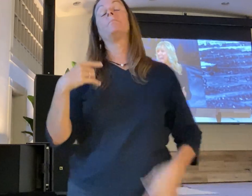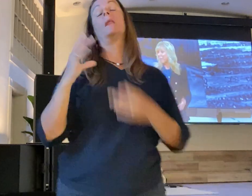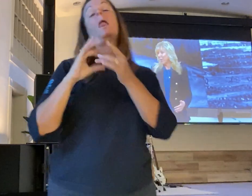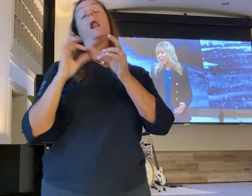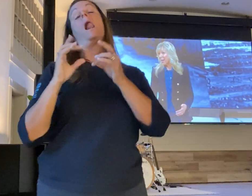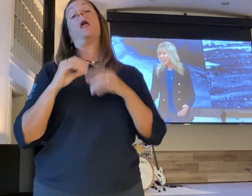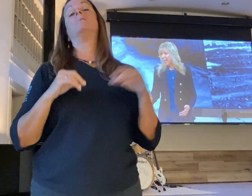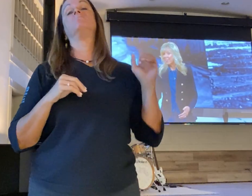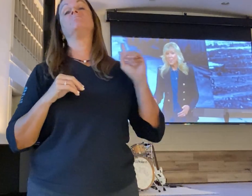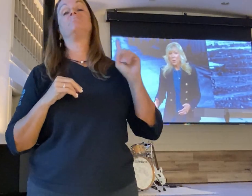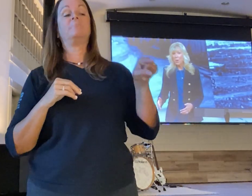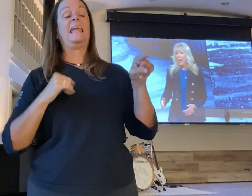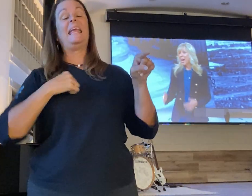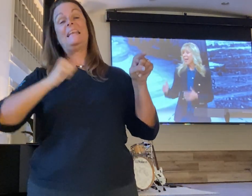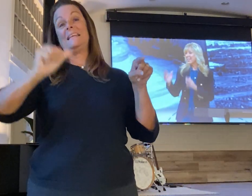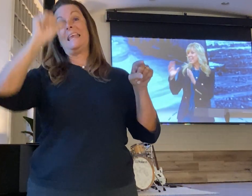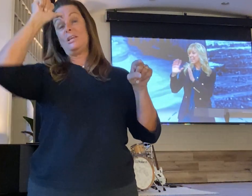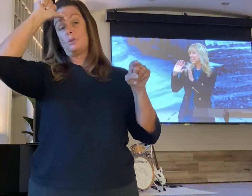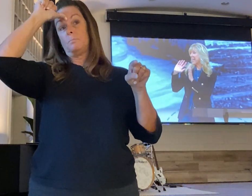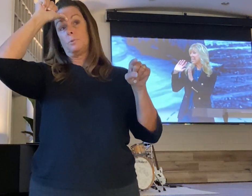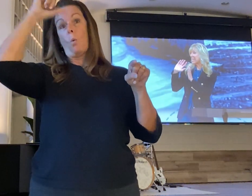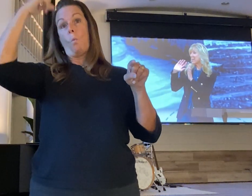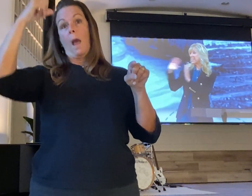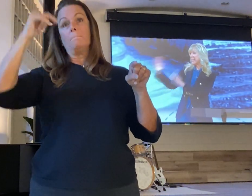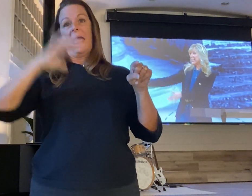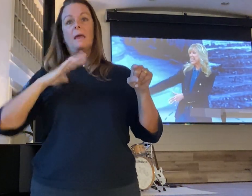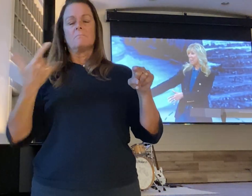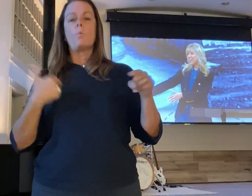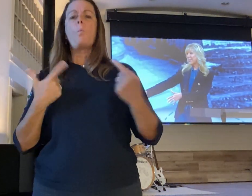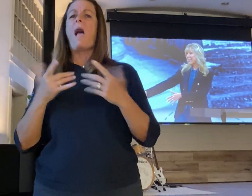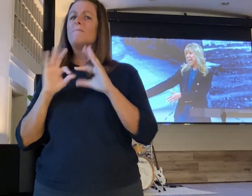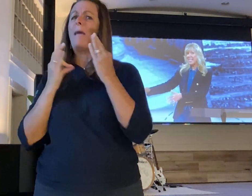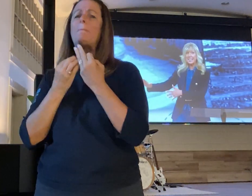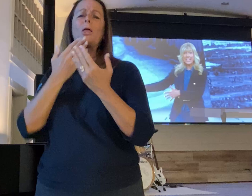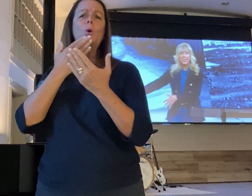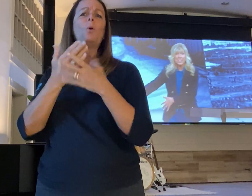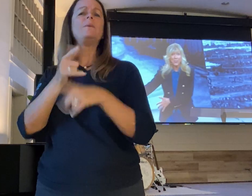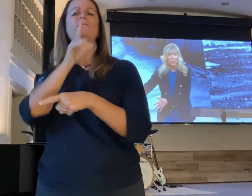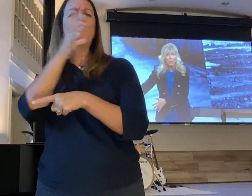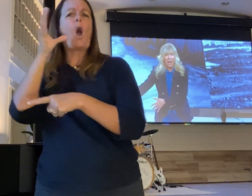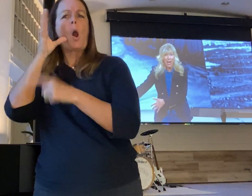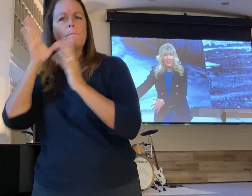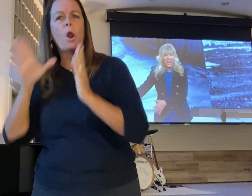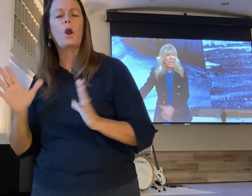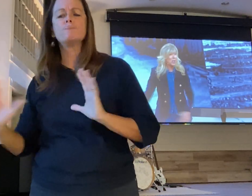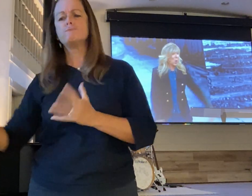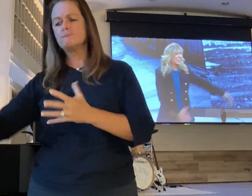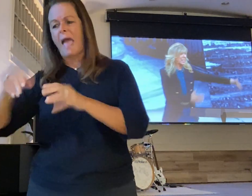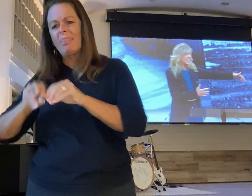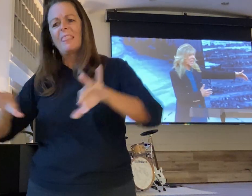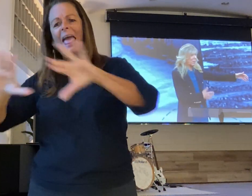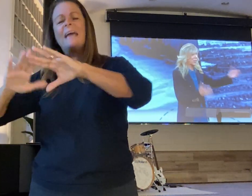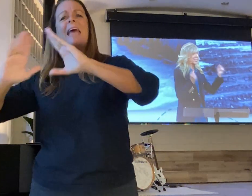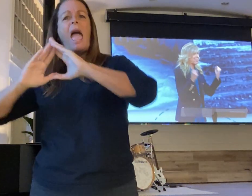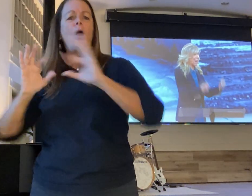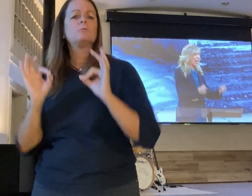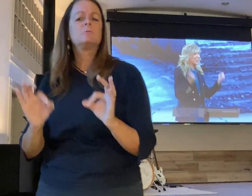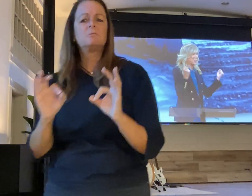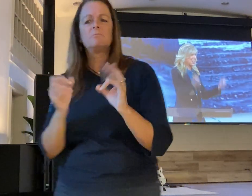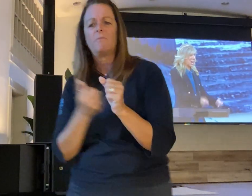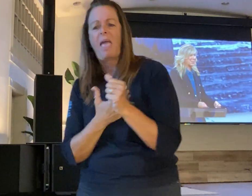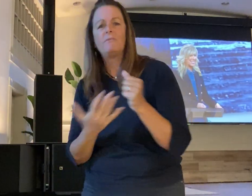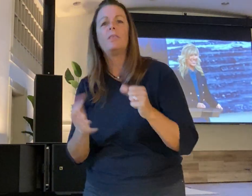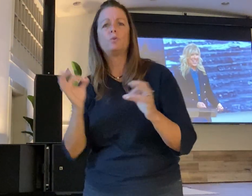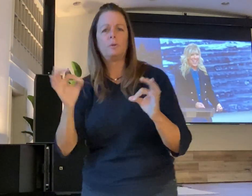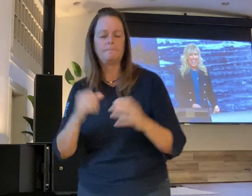diamonds in Africa. And so Ali ends up selling everything that he has, leaving his family behind, going to East Africa